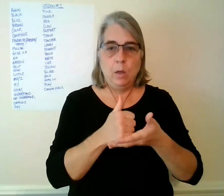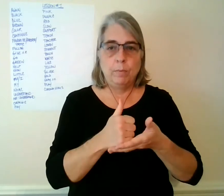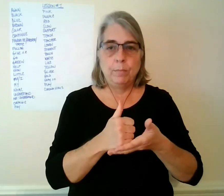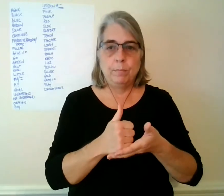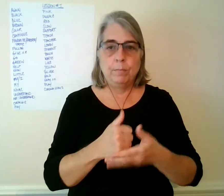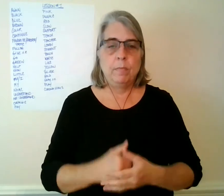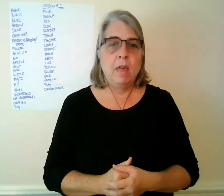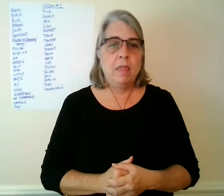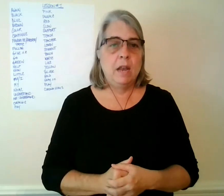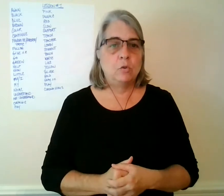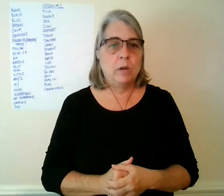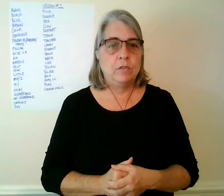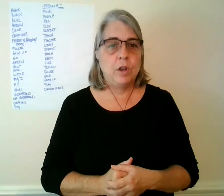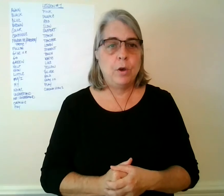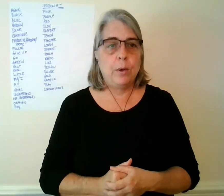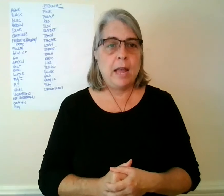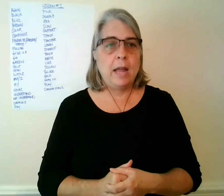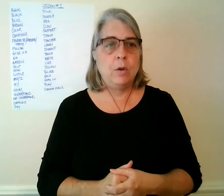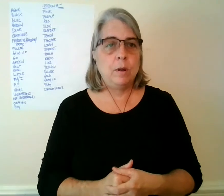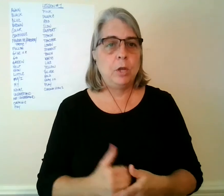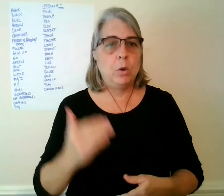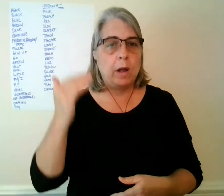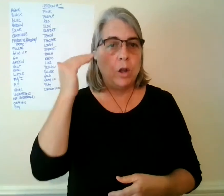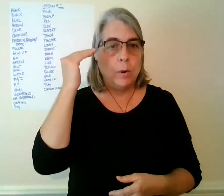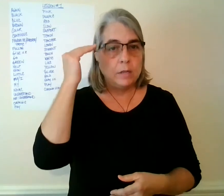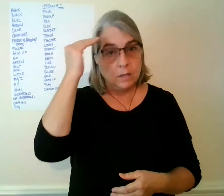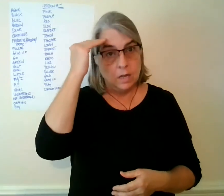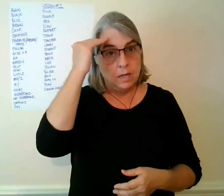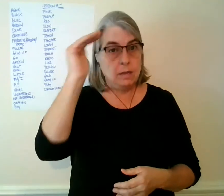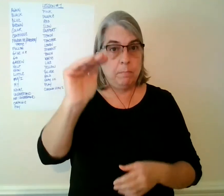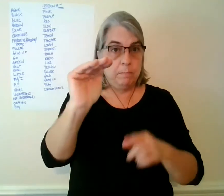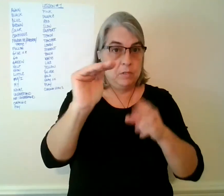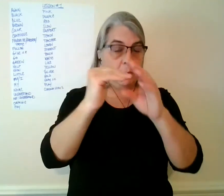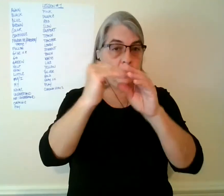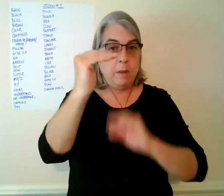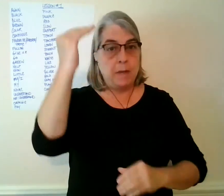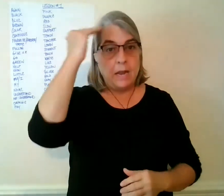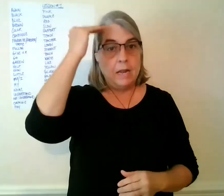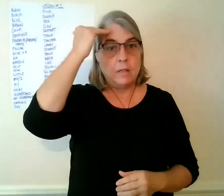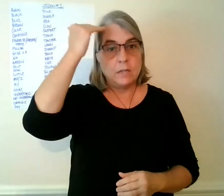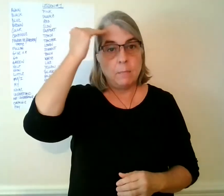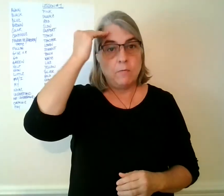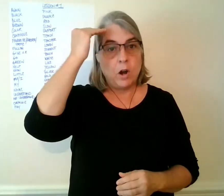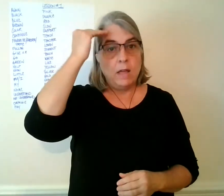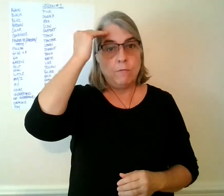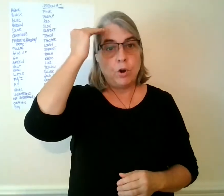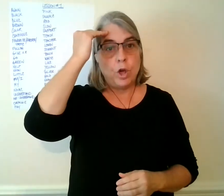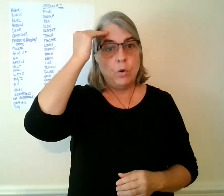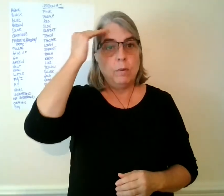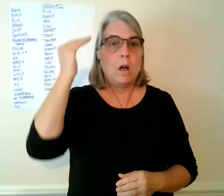help. The next one is know, K-N-O-W, I know it. It's supposed to be a bent hand on the top of our head for know, but